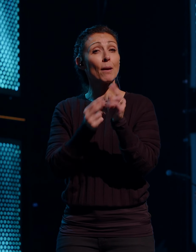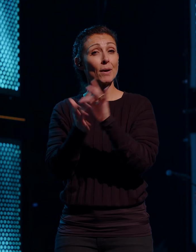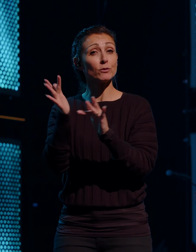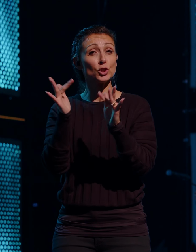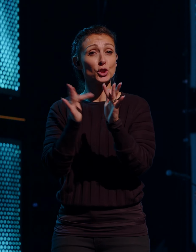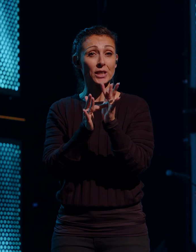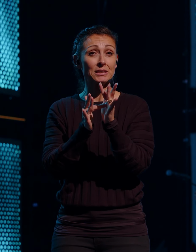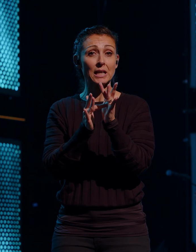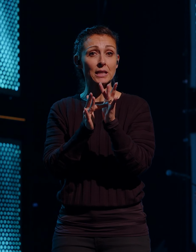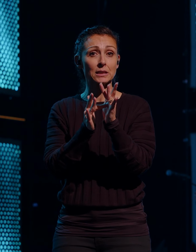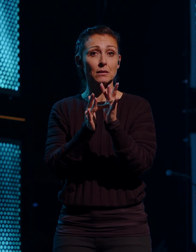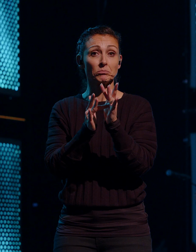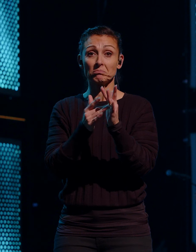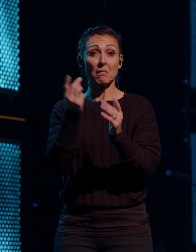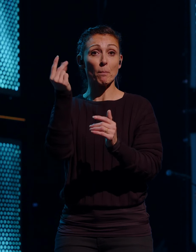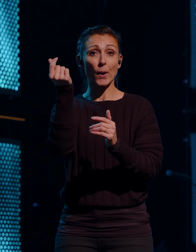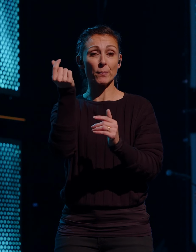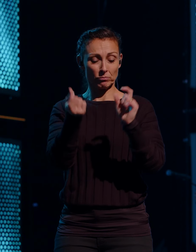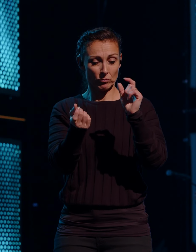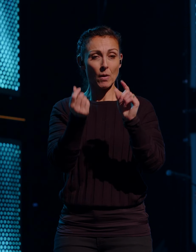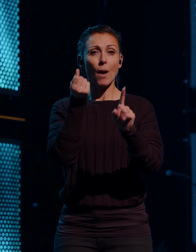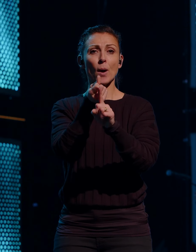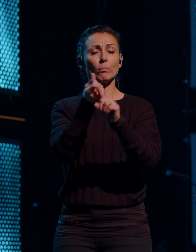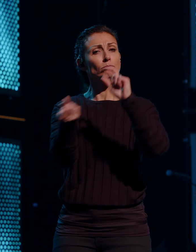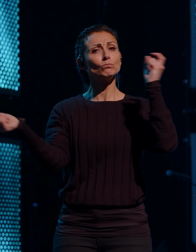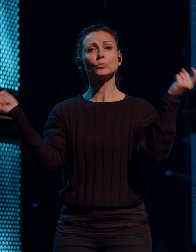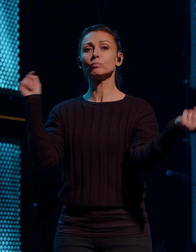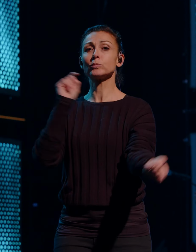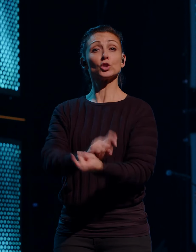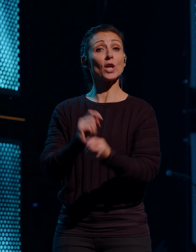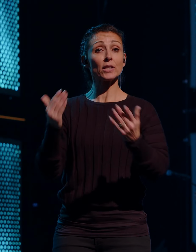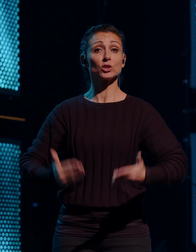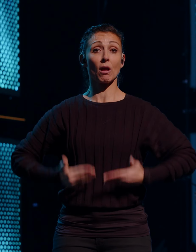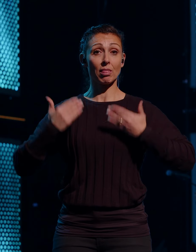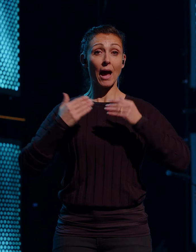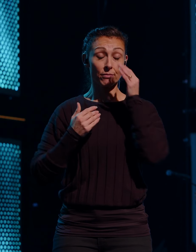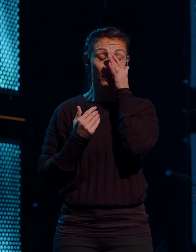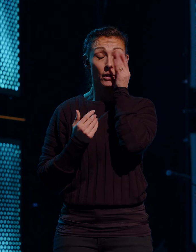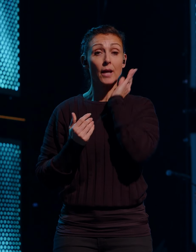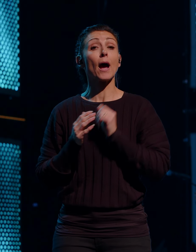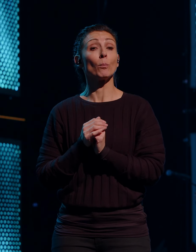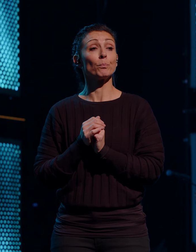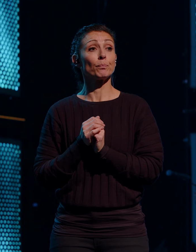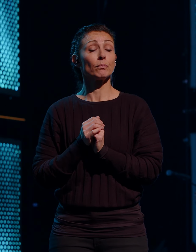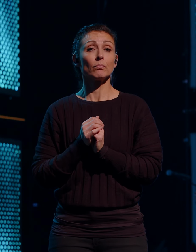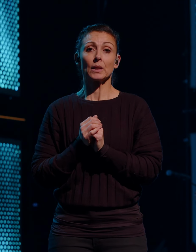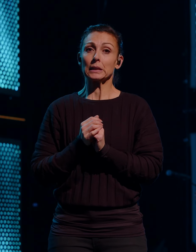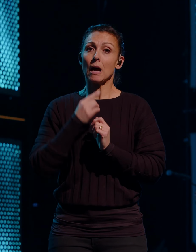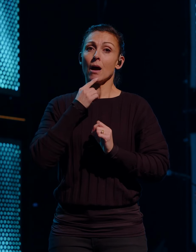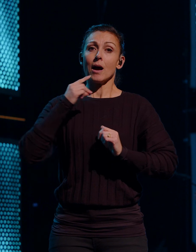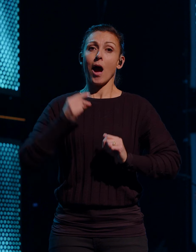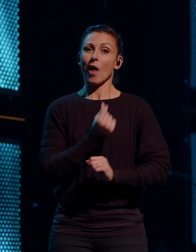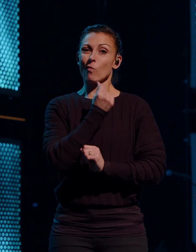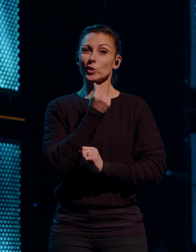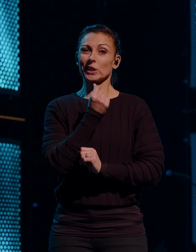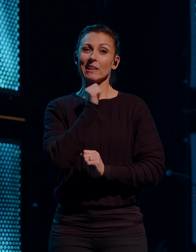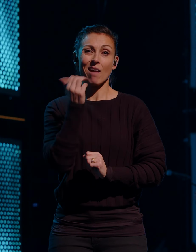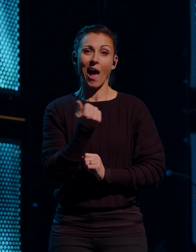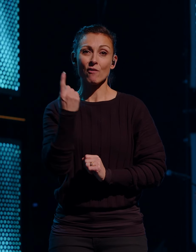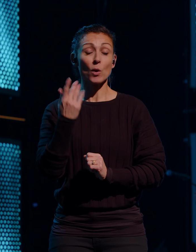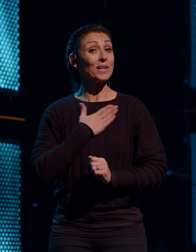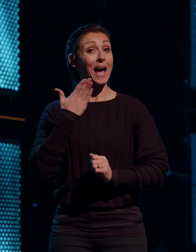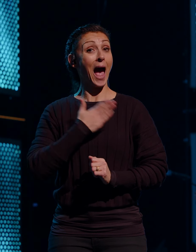changes her life. Unfortunately, there are some people who are not happy about this change. Her owners. Her